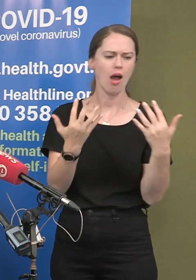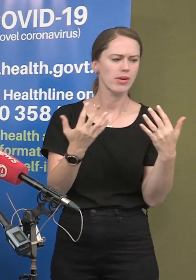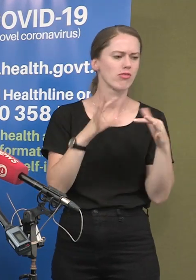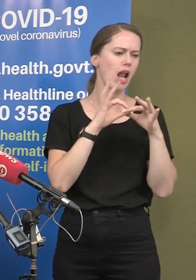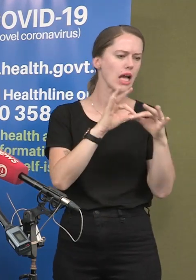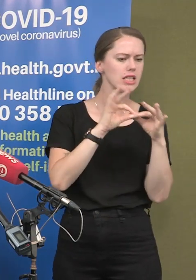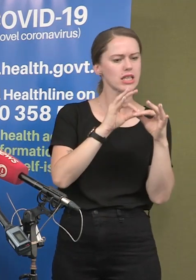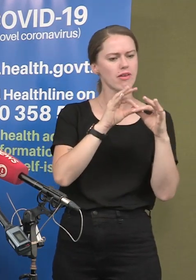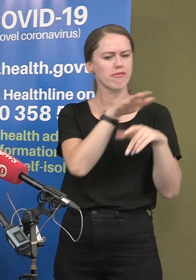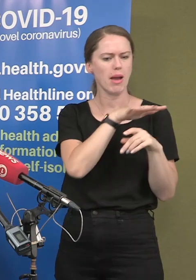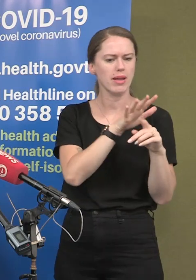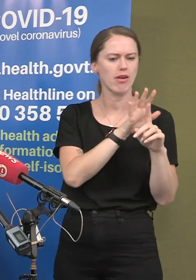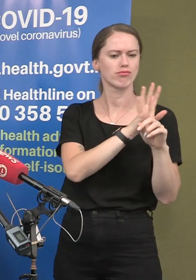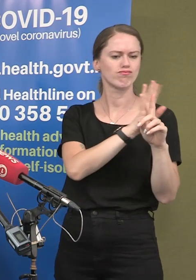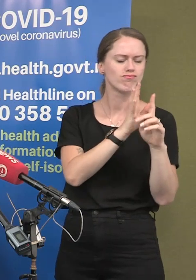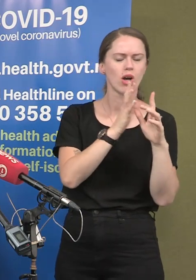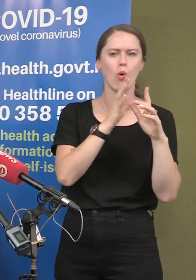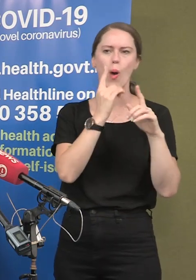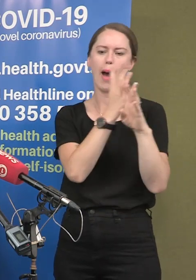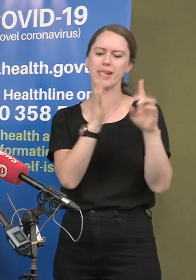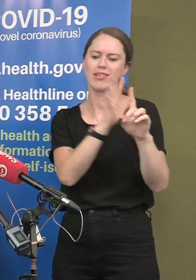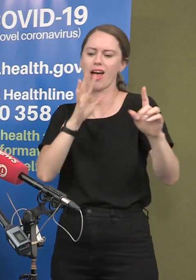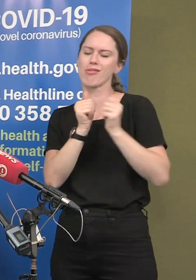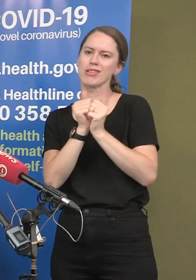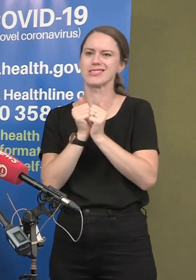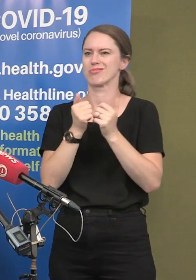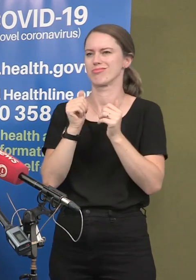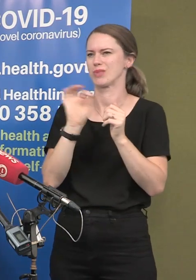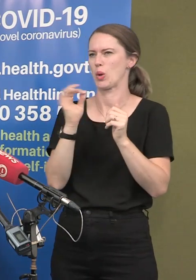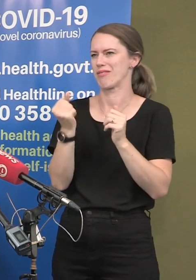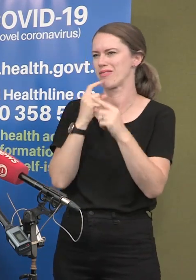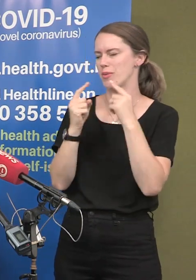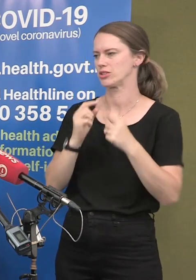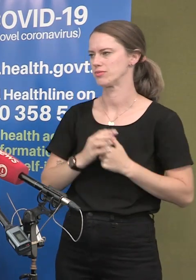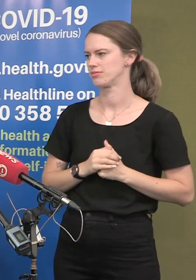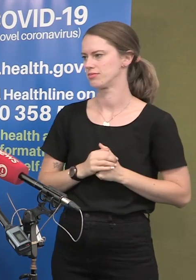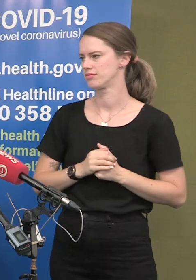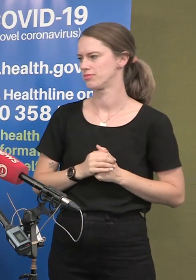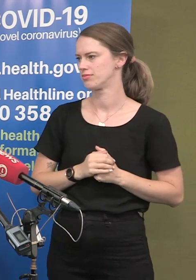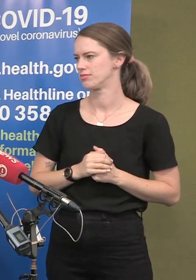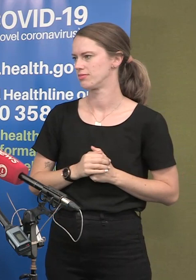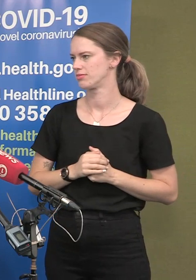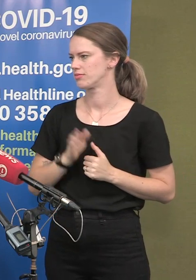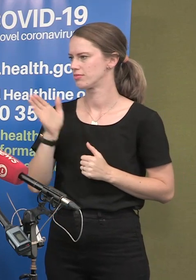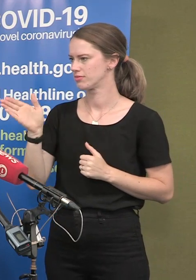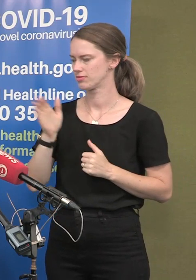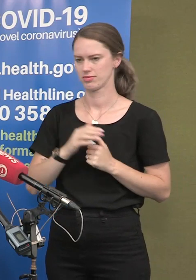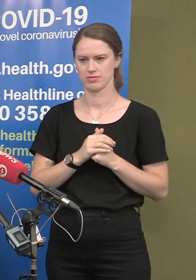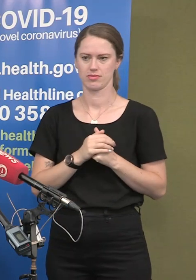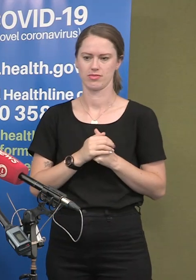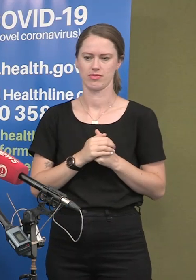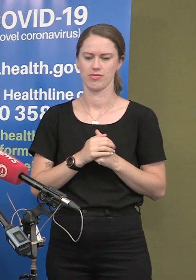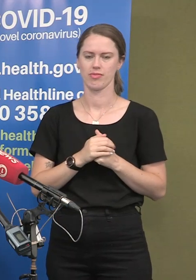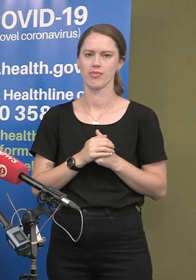are close contacts of confirmed or probable cases. And so you're kind of working